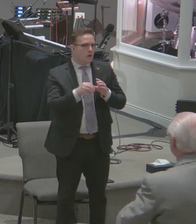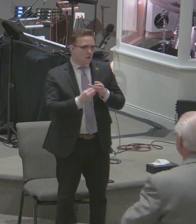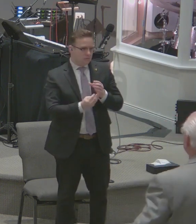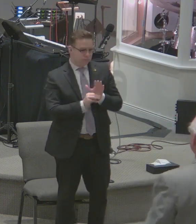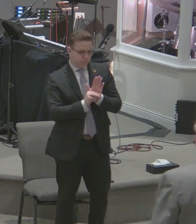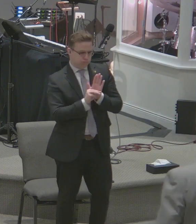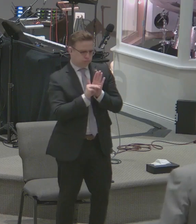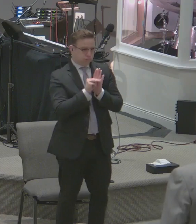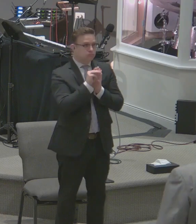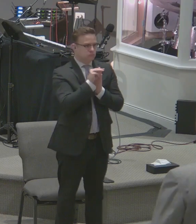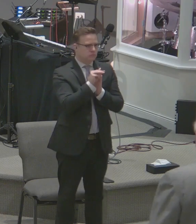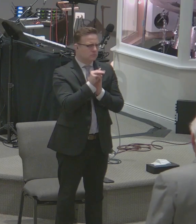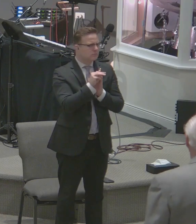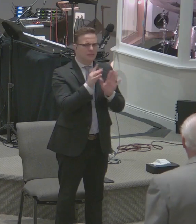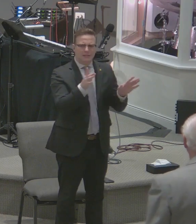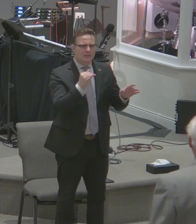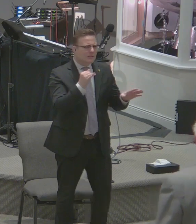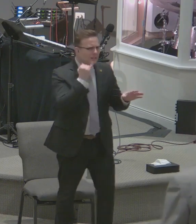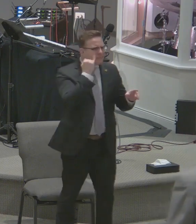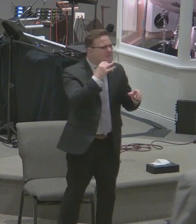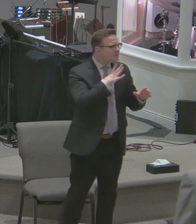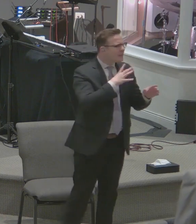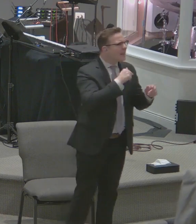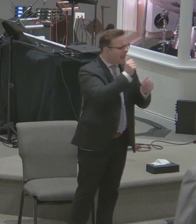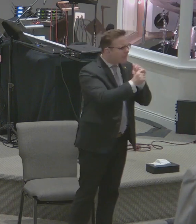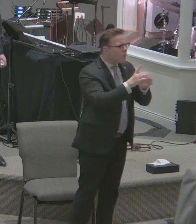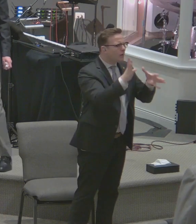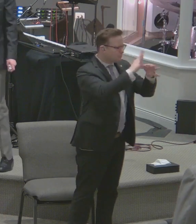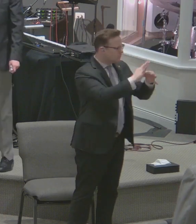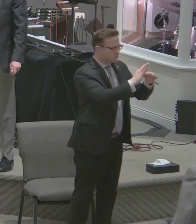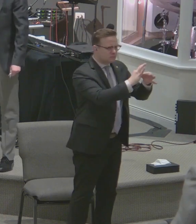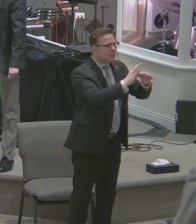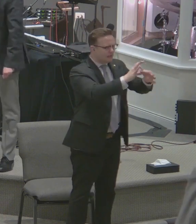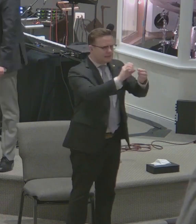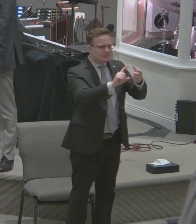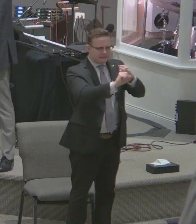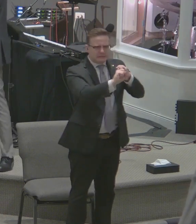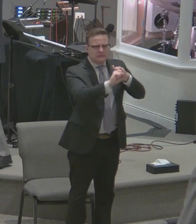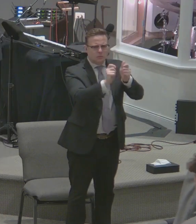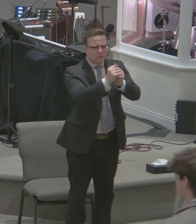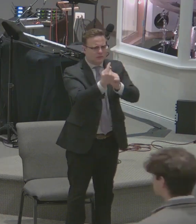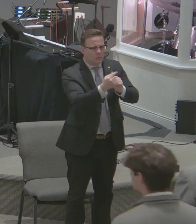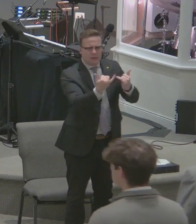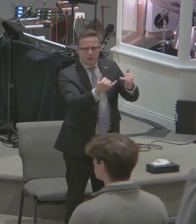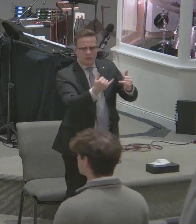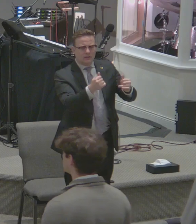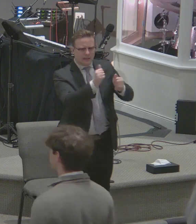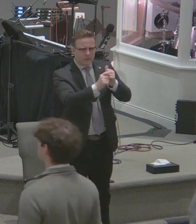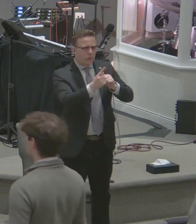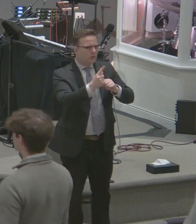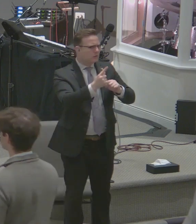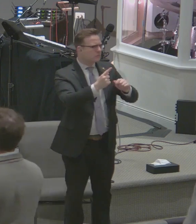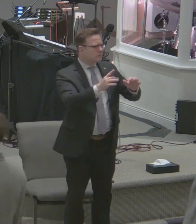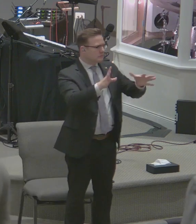together with the person next to you. If it's husband and wife, take them by the hand.